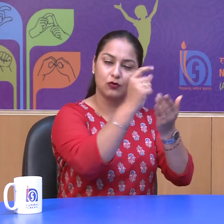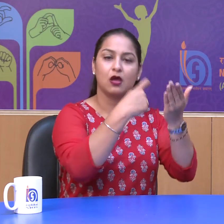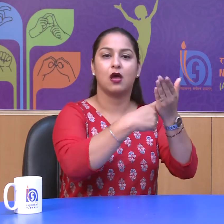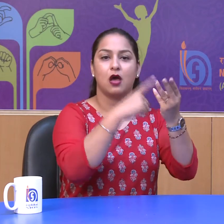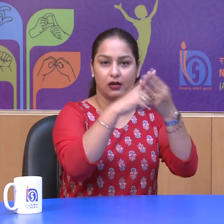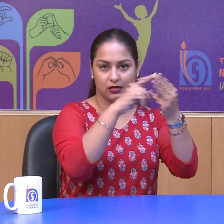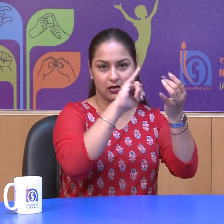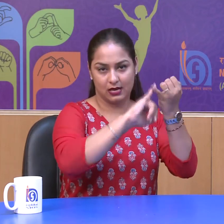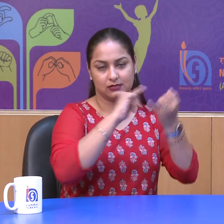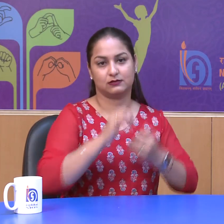Legislatures.